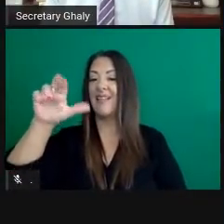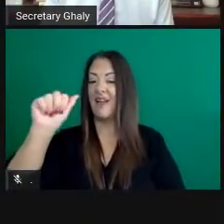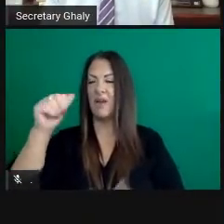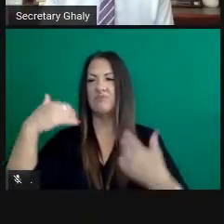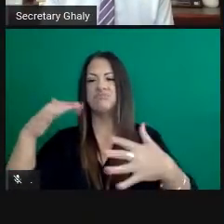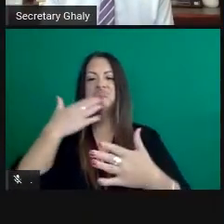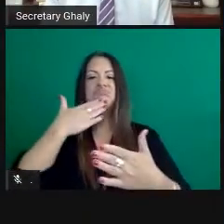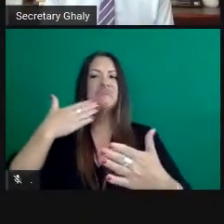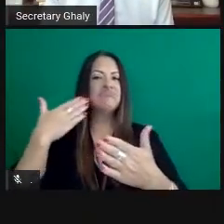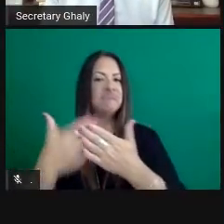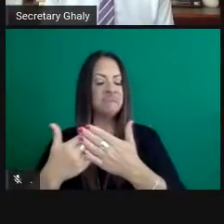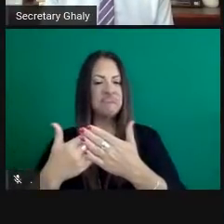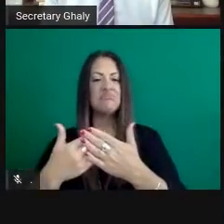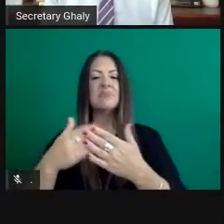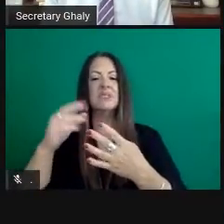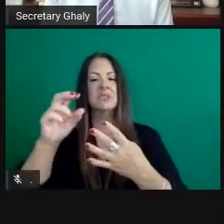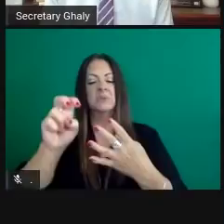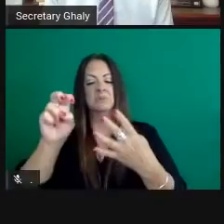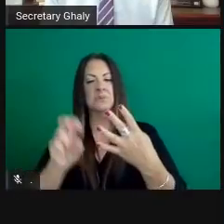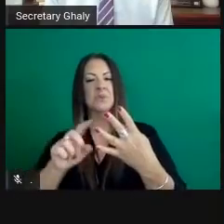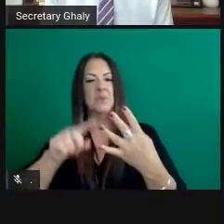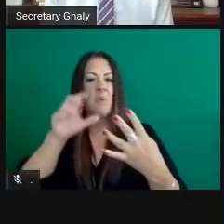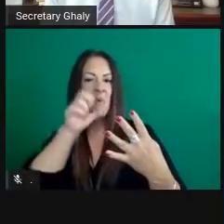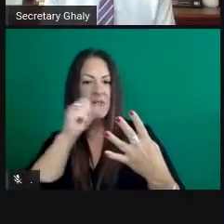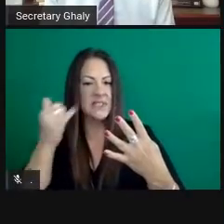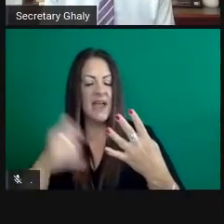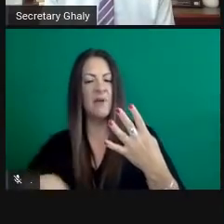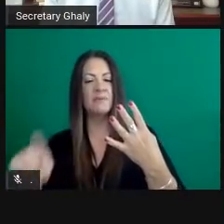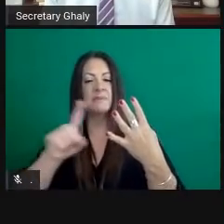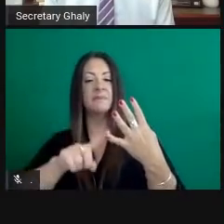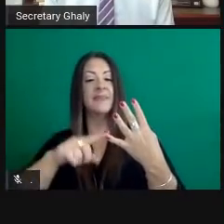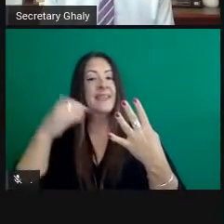tracking 2 large counties, important counties in the state that